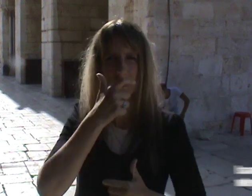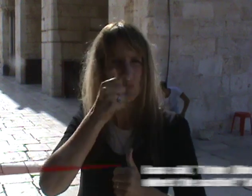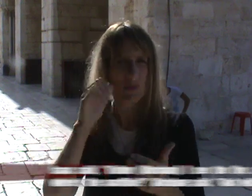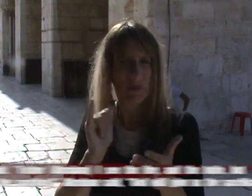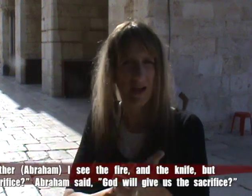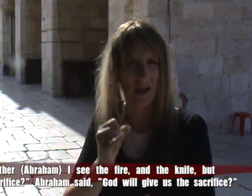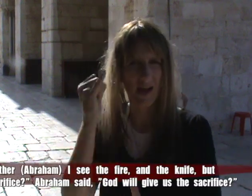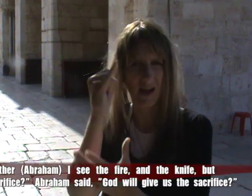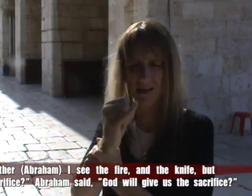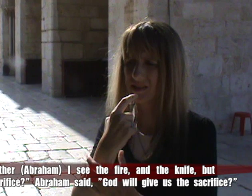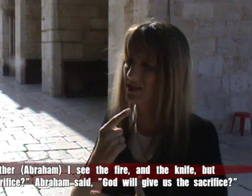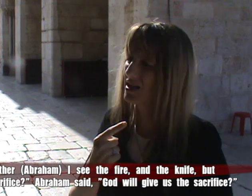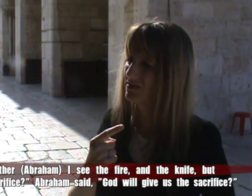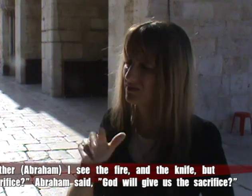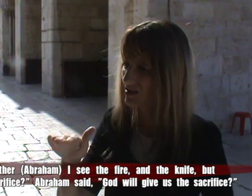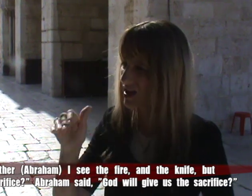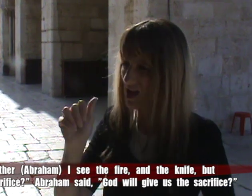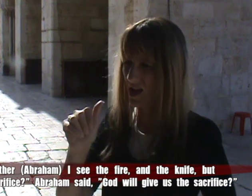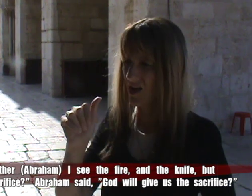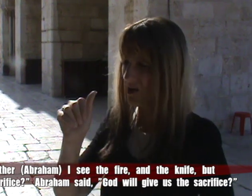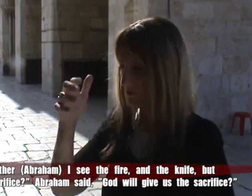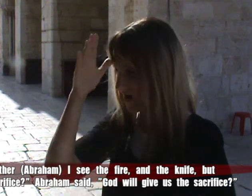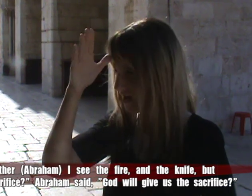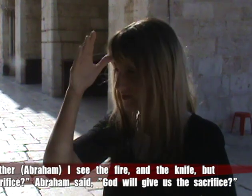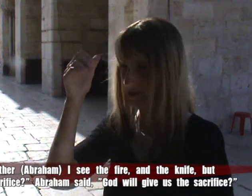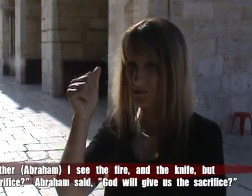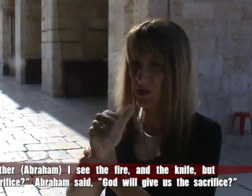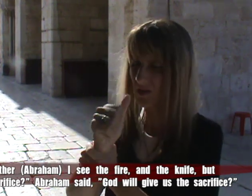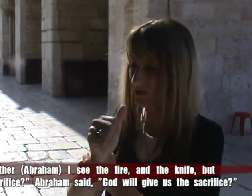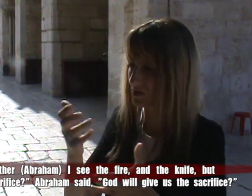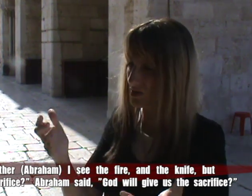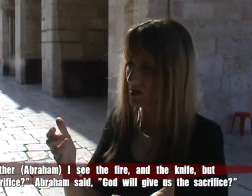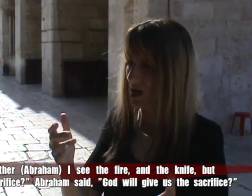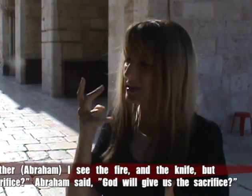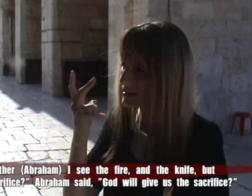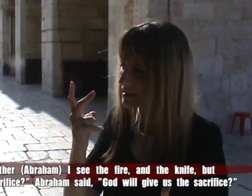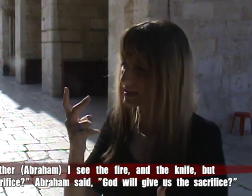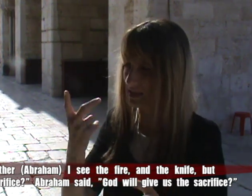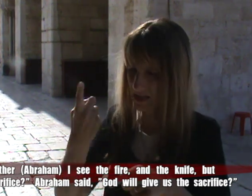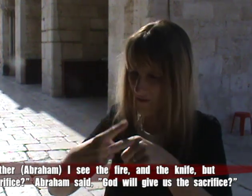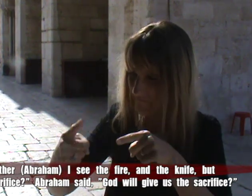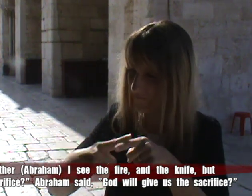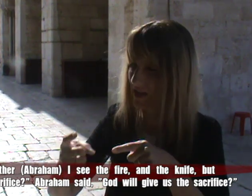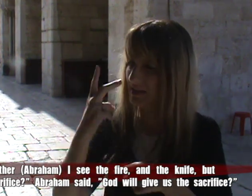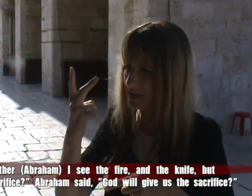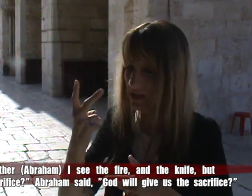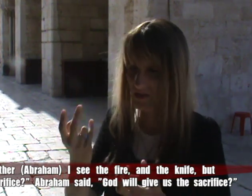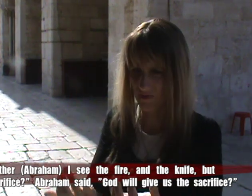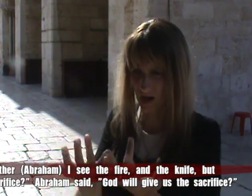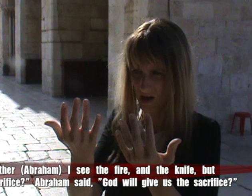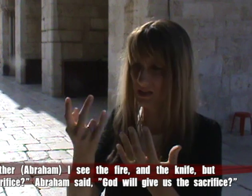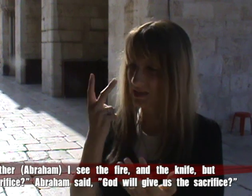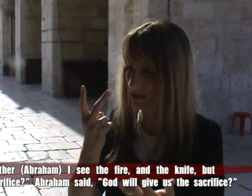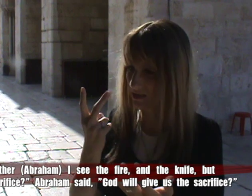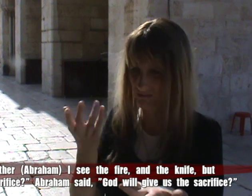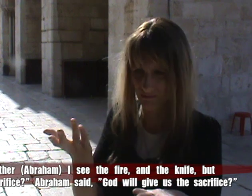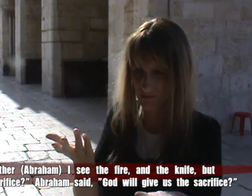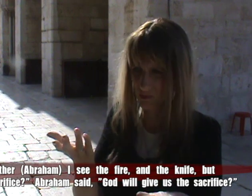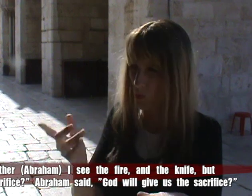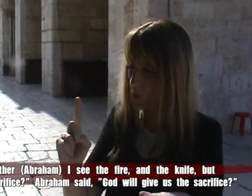it's really interesting that Isaac said, "Father, Abraham, I see the knife and I see the fire, but